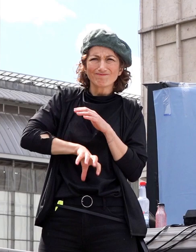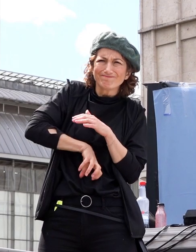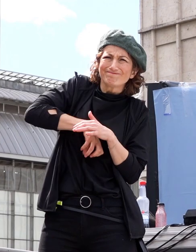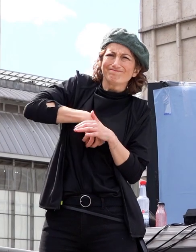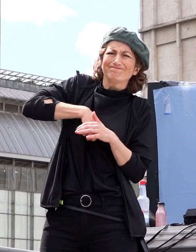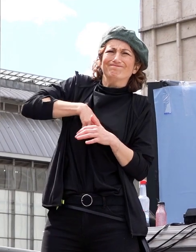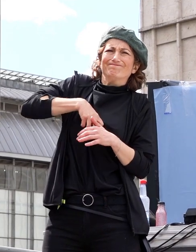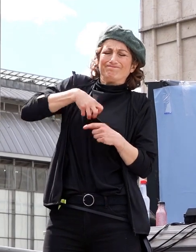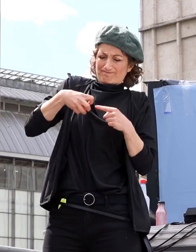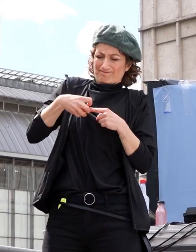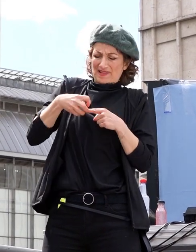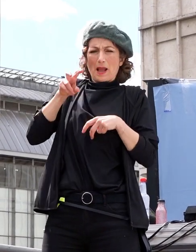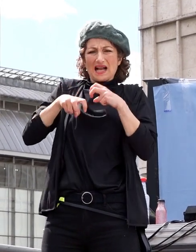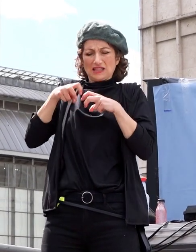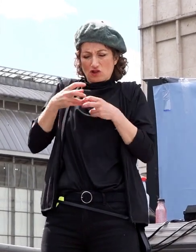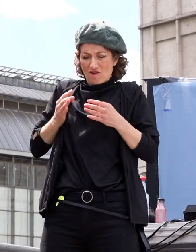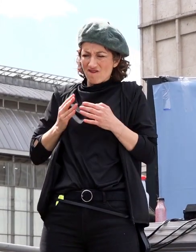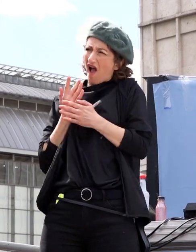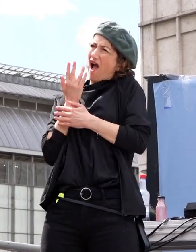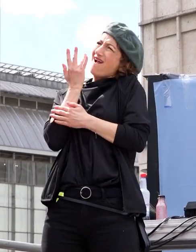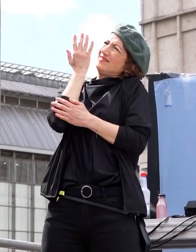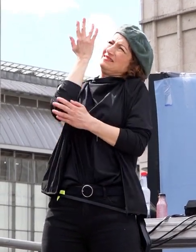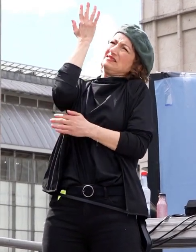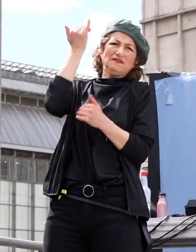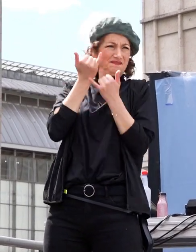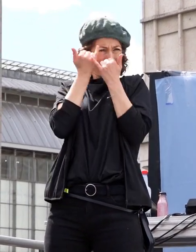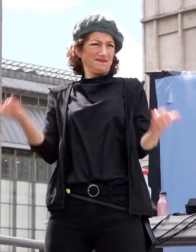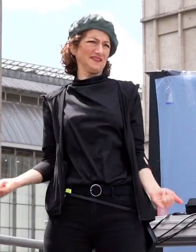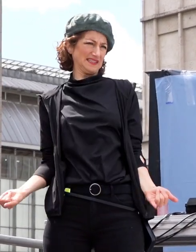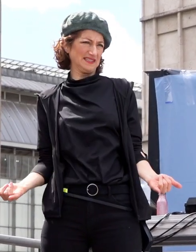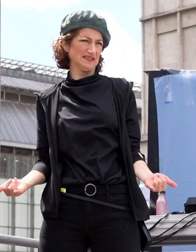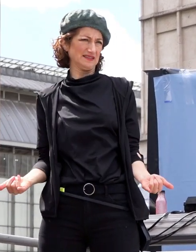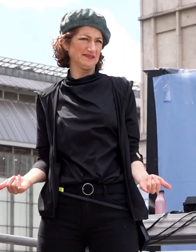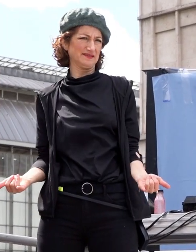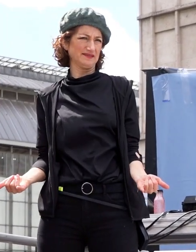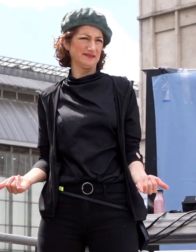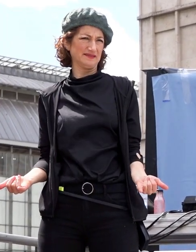How do we grow through our pain?